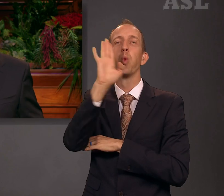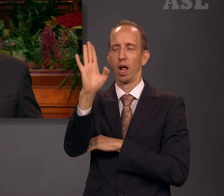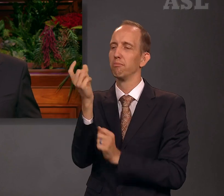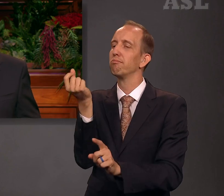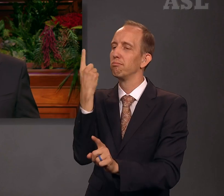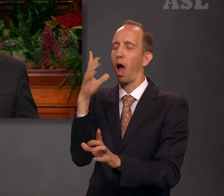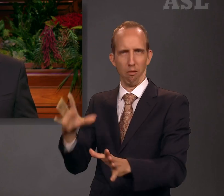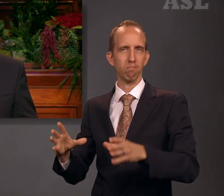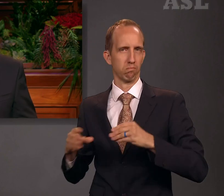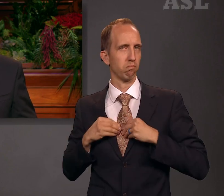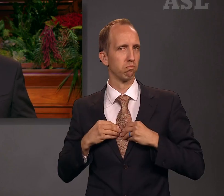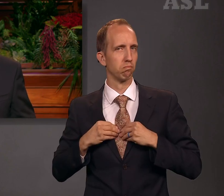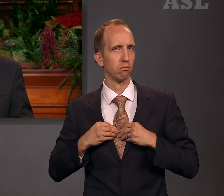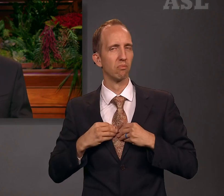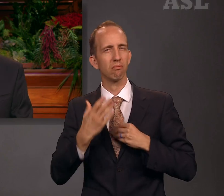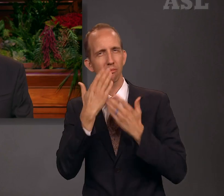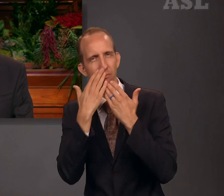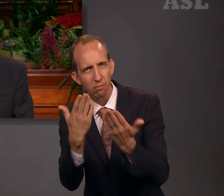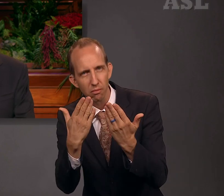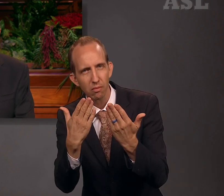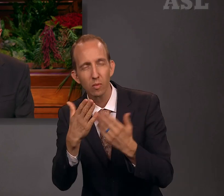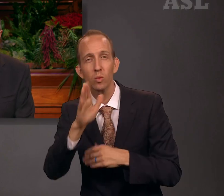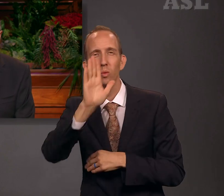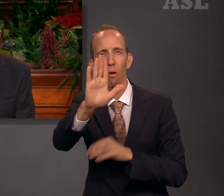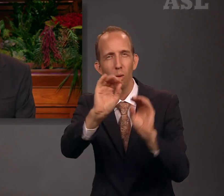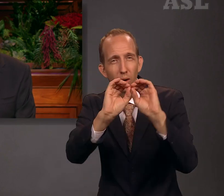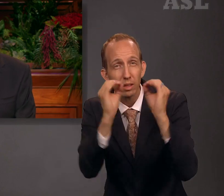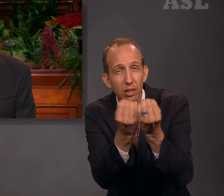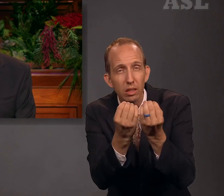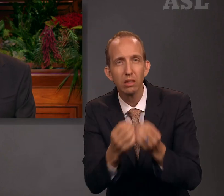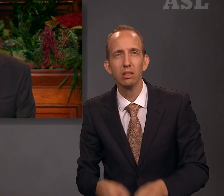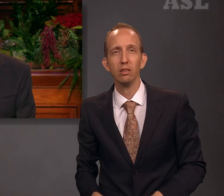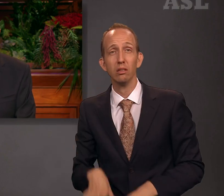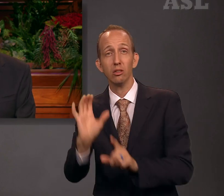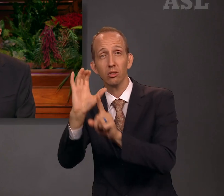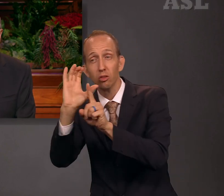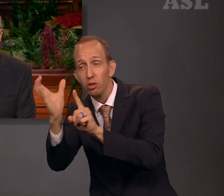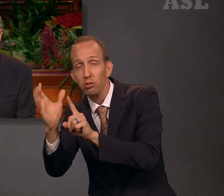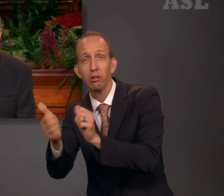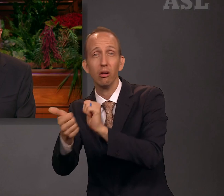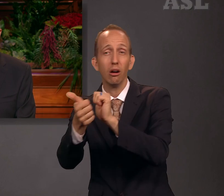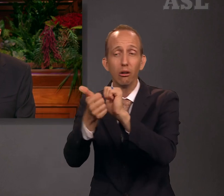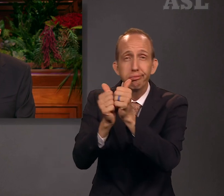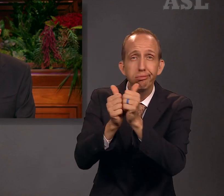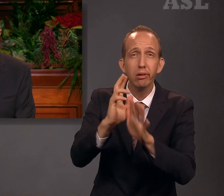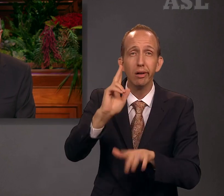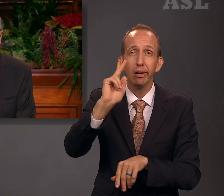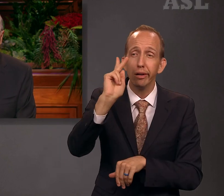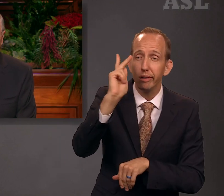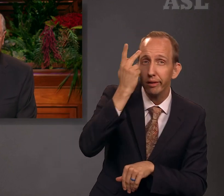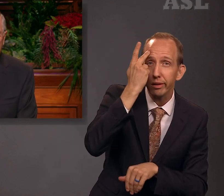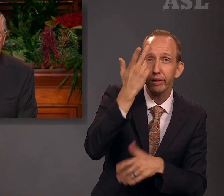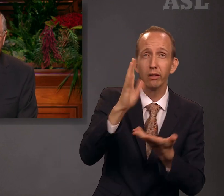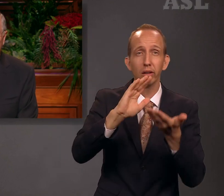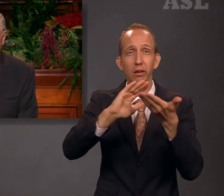Thank you for extending to us the same consideration given cultural, athletic,